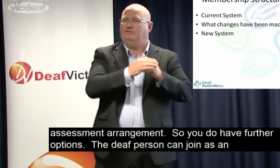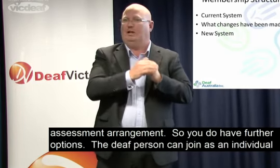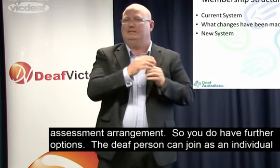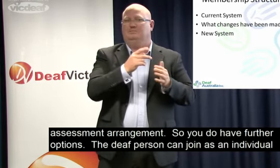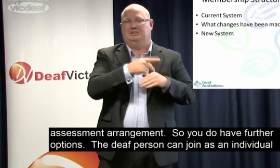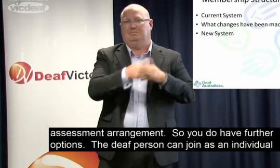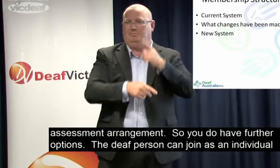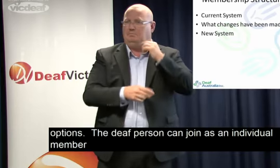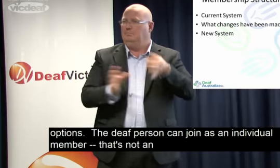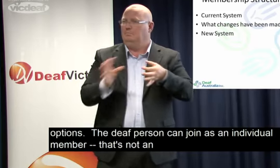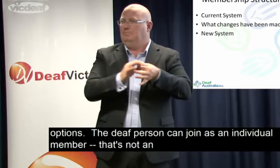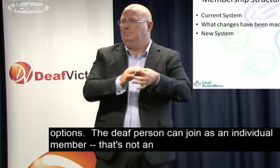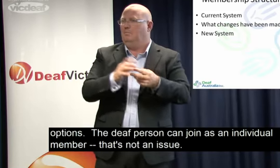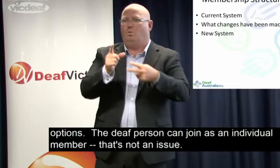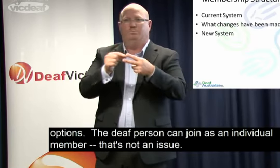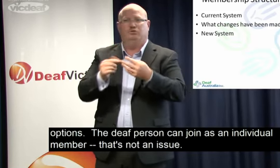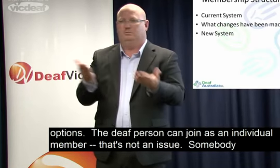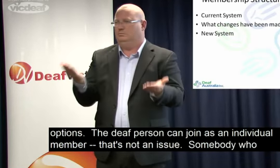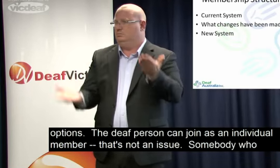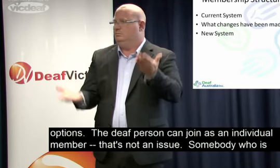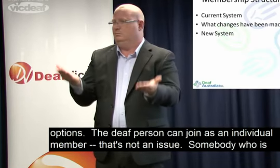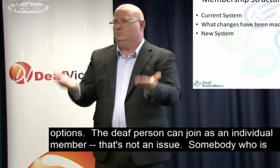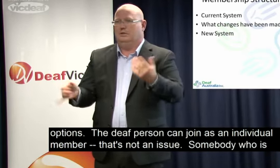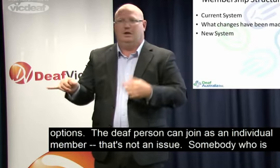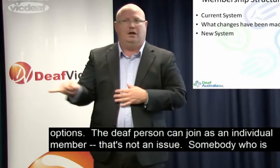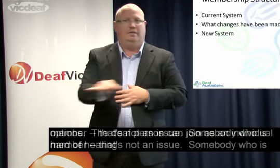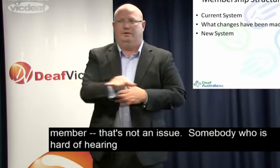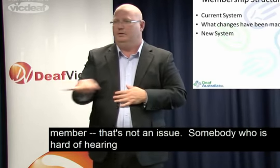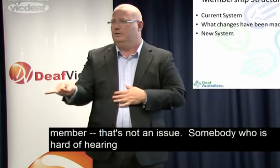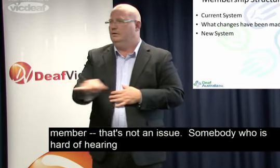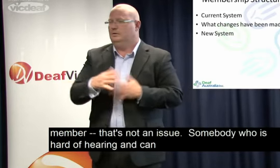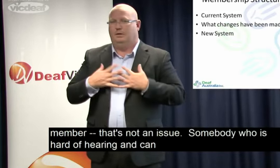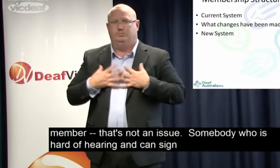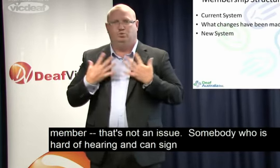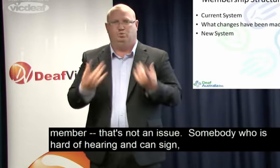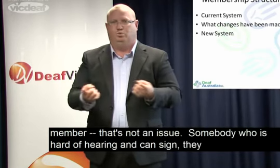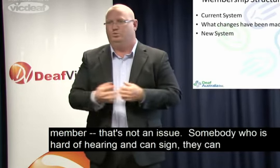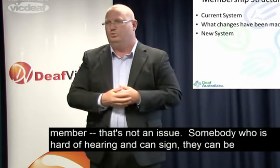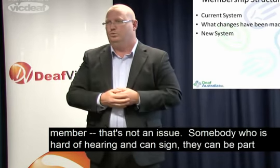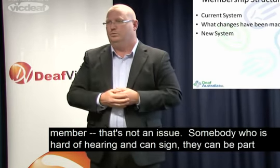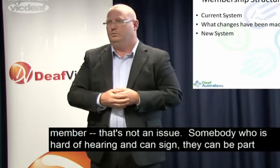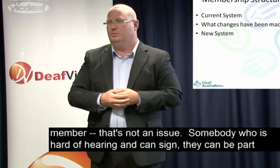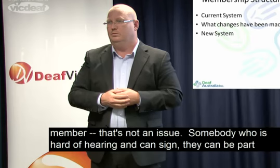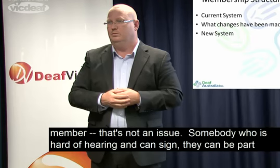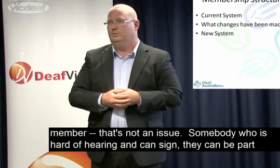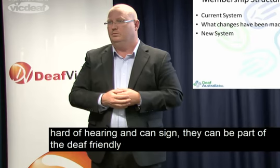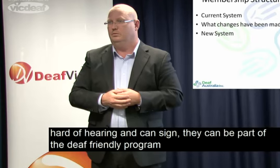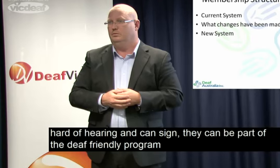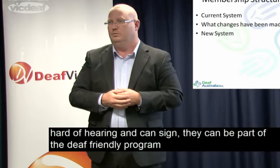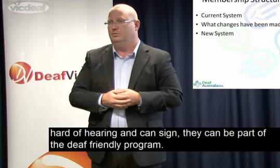hard of hearing who can sign, they can be part of the deaf-friendly program. So again, there's options for those individuals and it's entirely up to you.